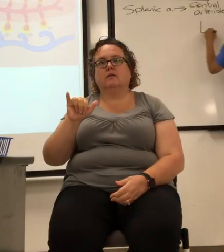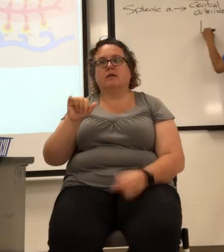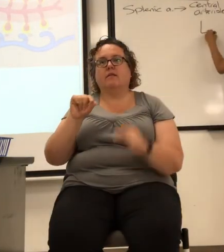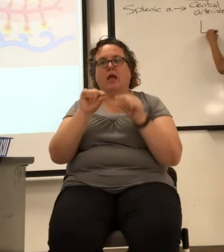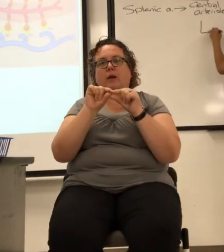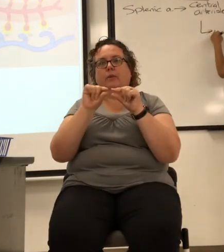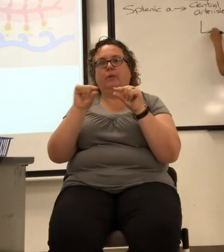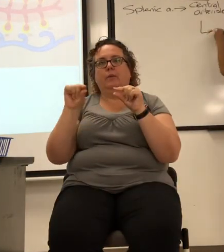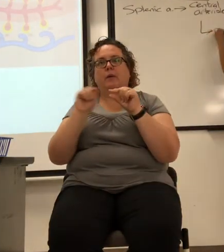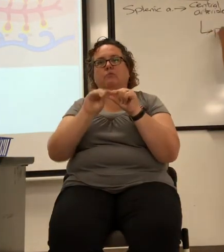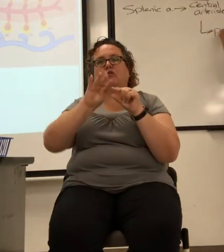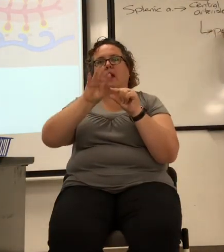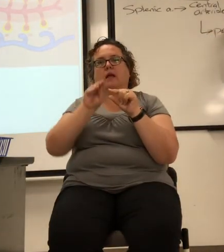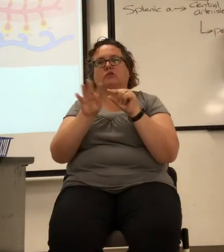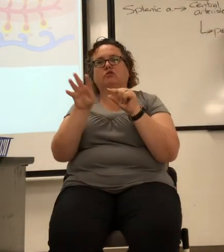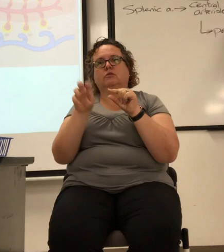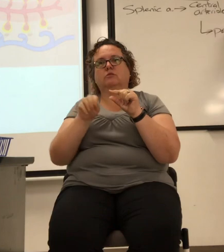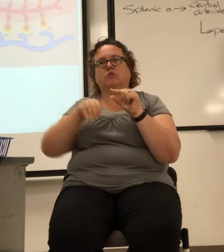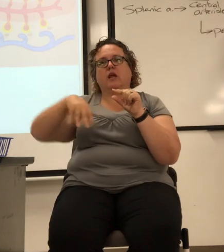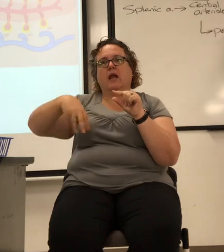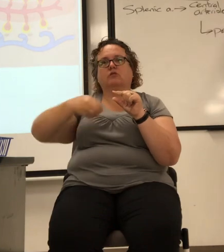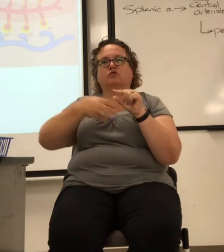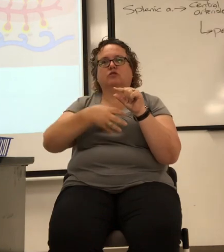Up here,